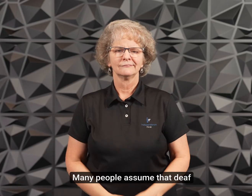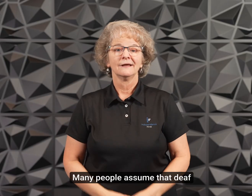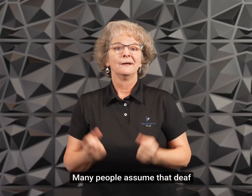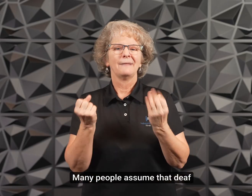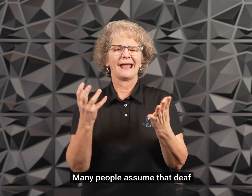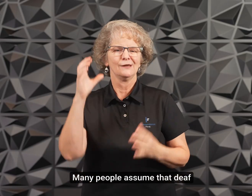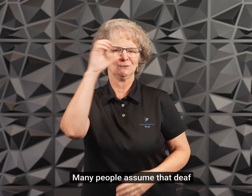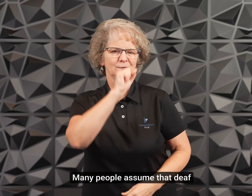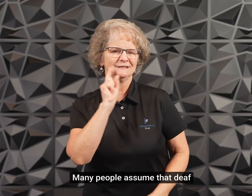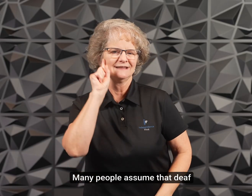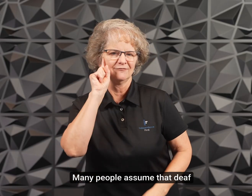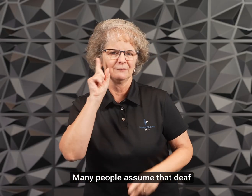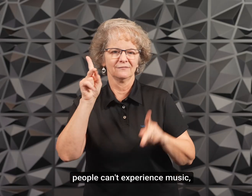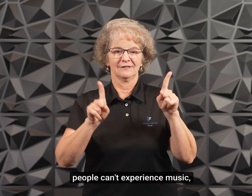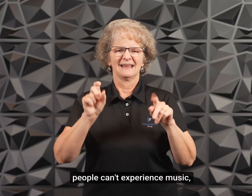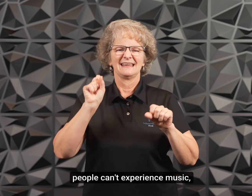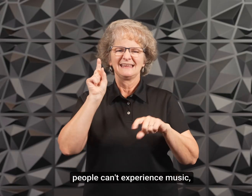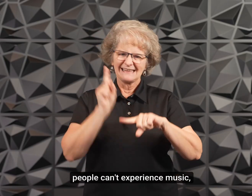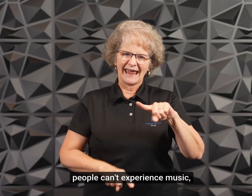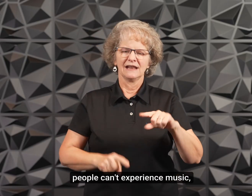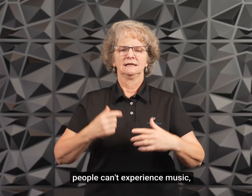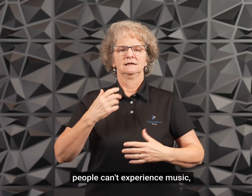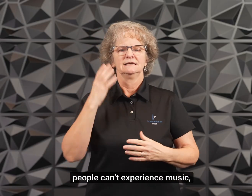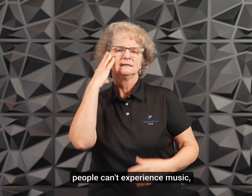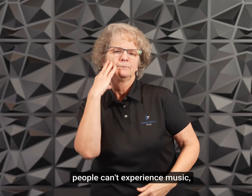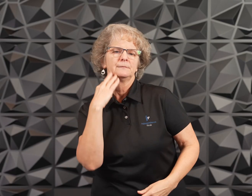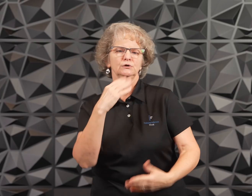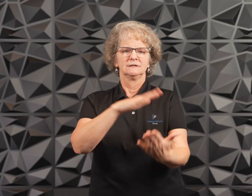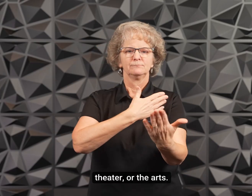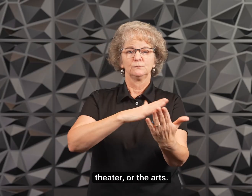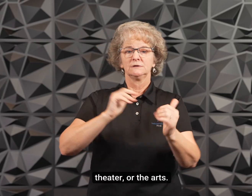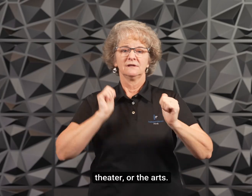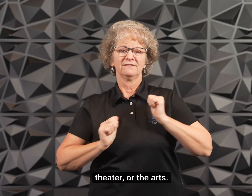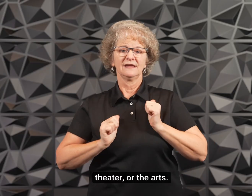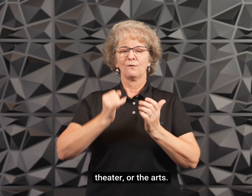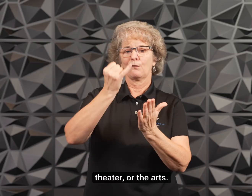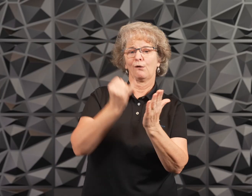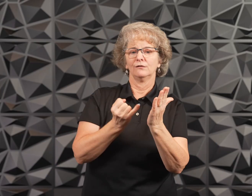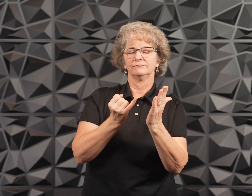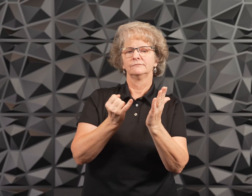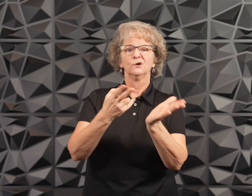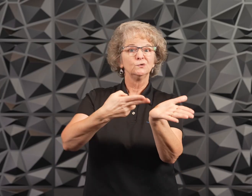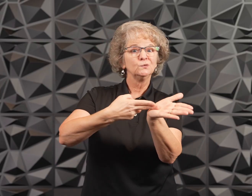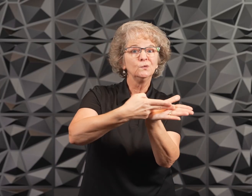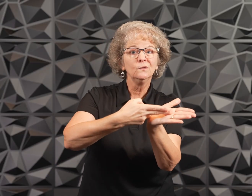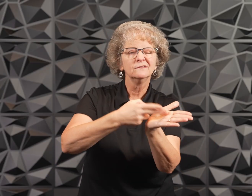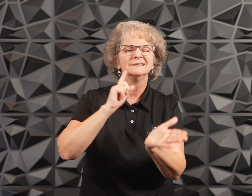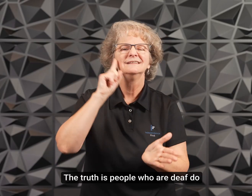Many people assume that deaf people can't experience music, theater, or the arts. The